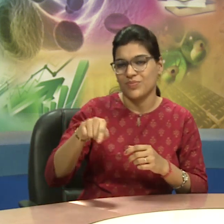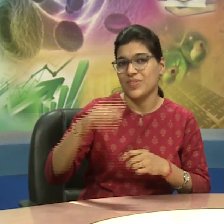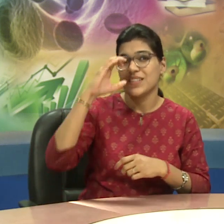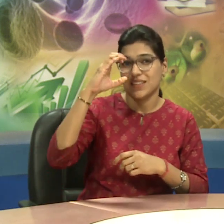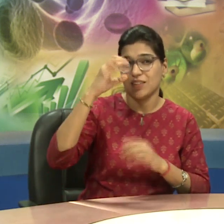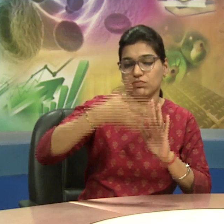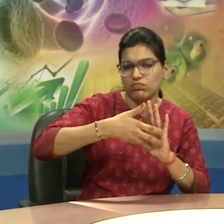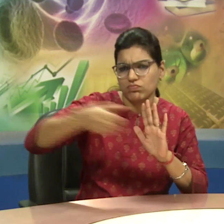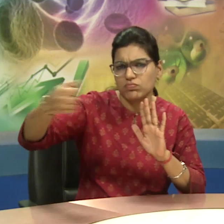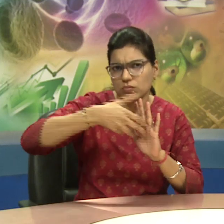Objectives.